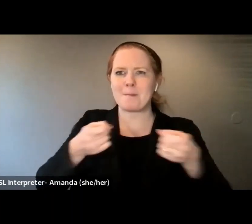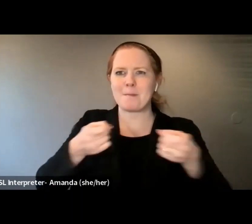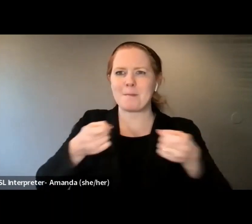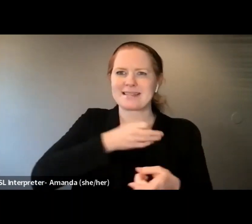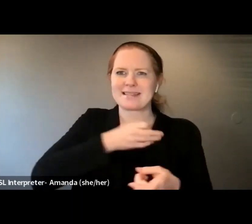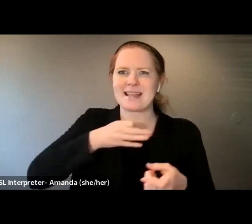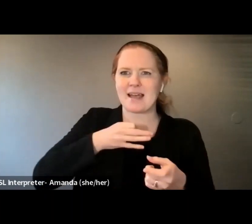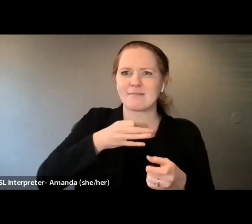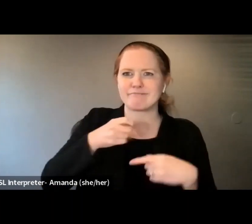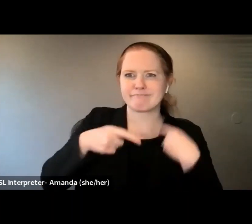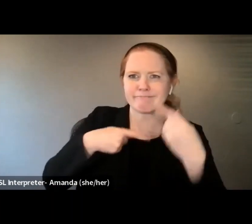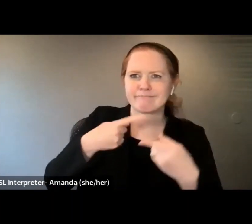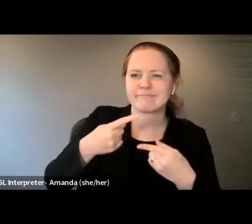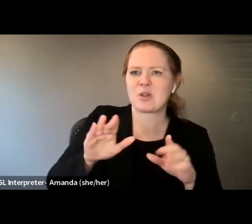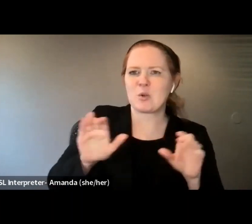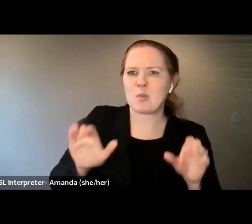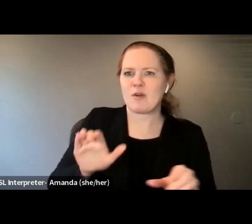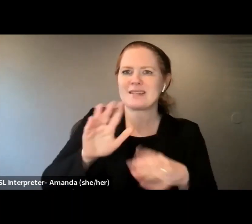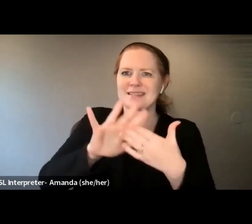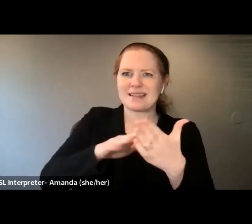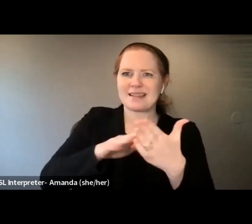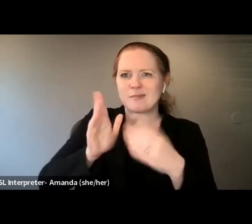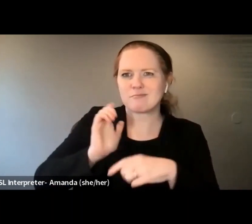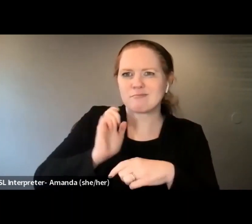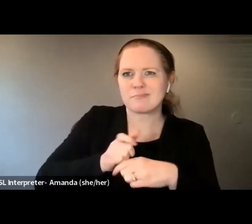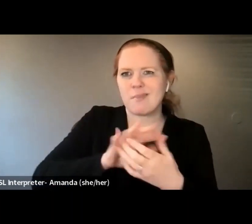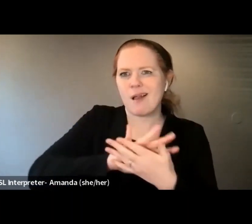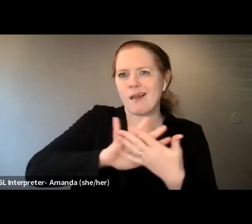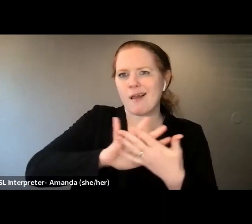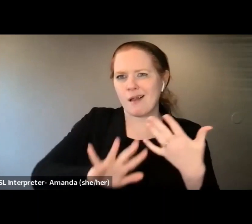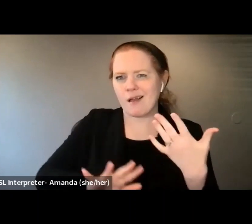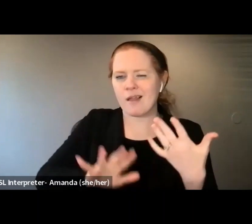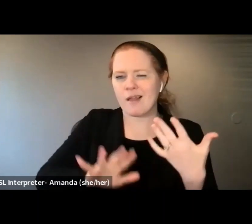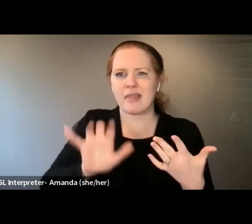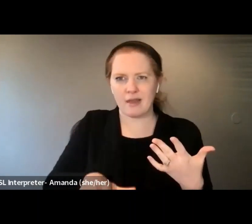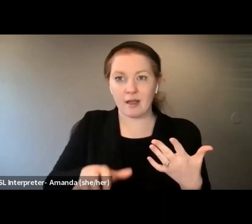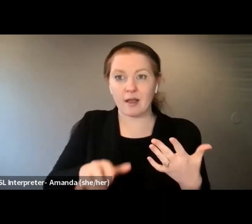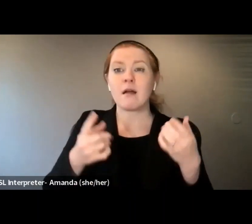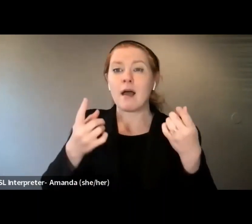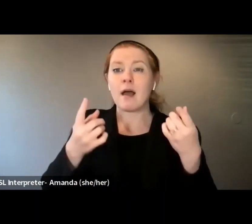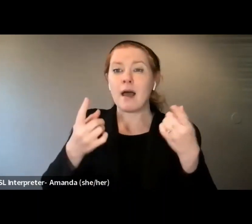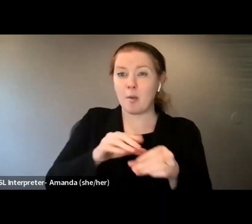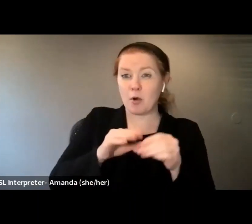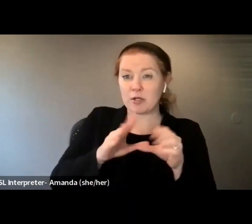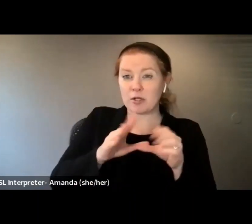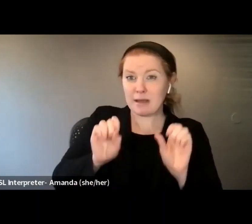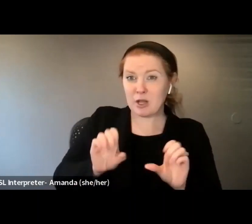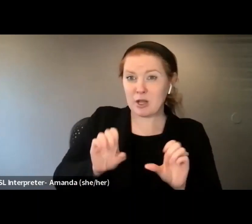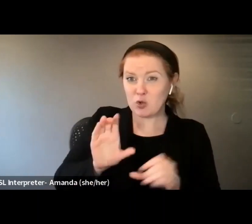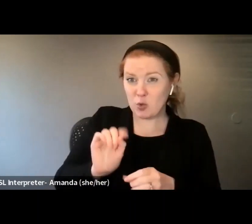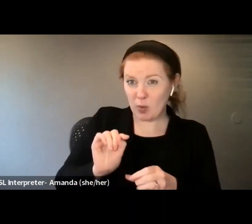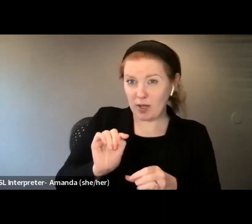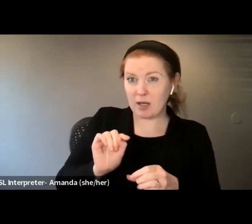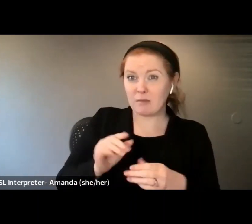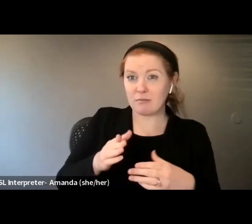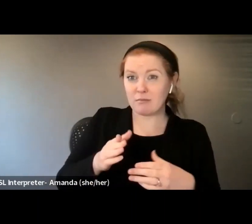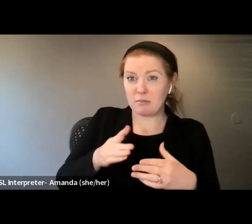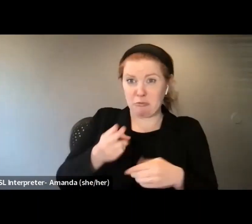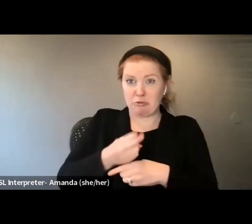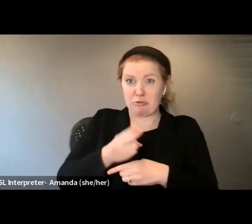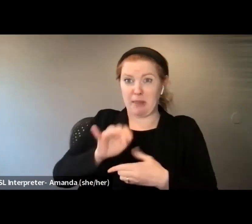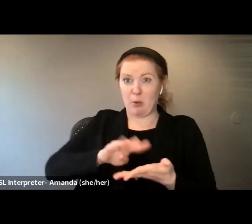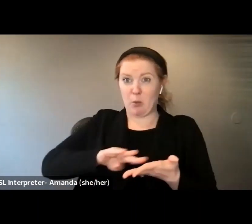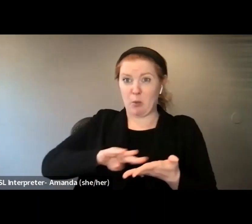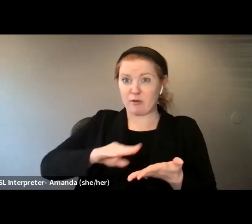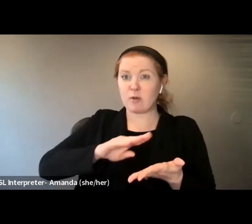their performance, setting their schedules, all that stuff. When participants can do this within a waiver, that waiver,